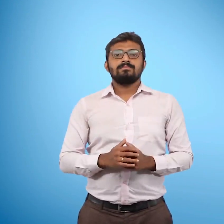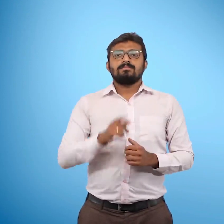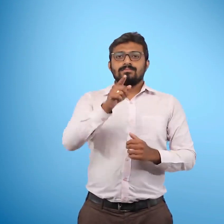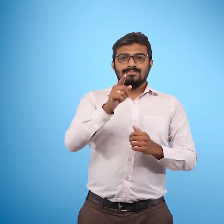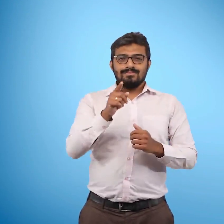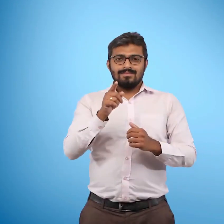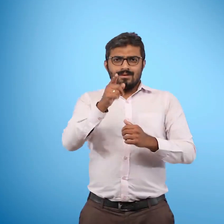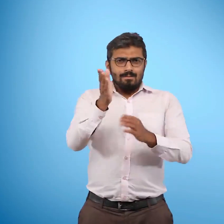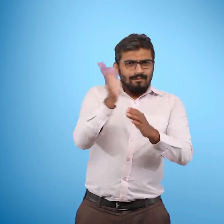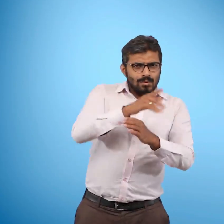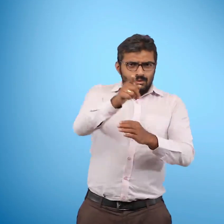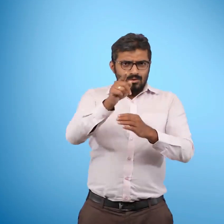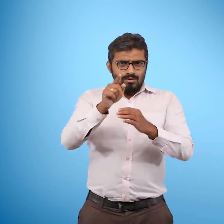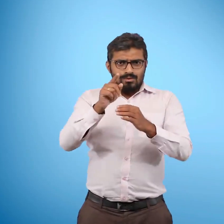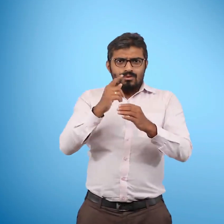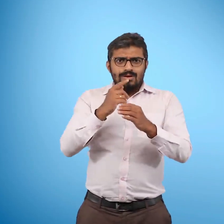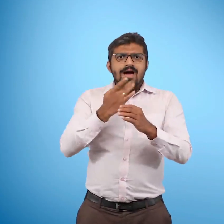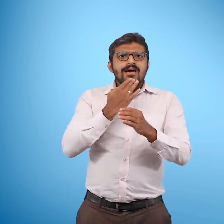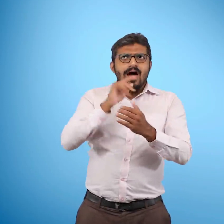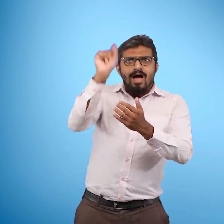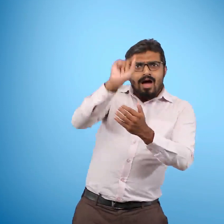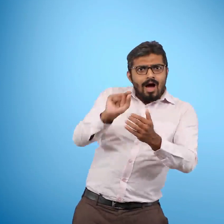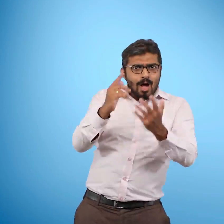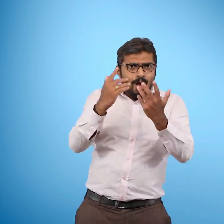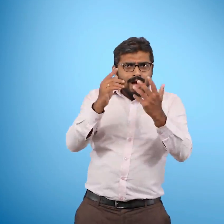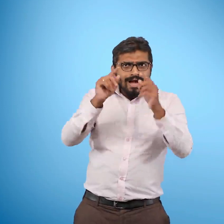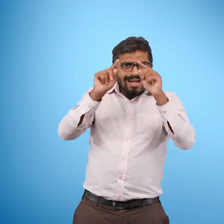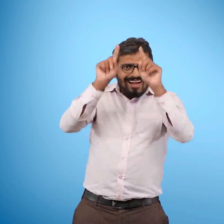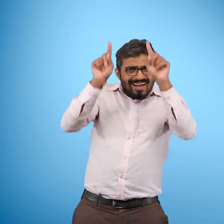What is the length and width of the rectangle you colored?